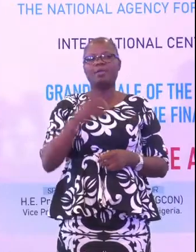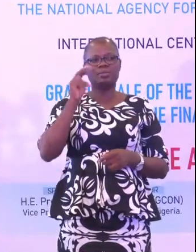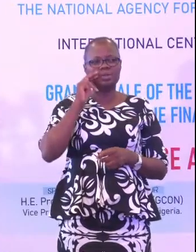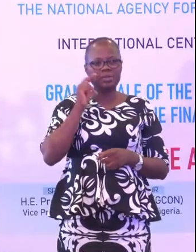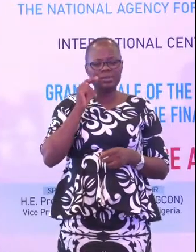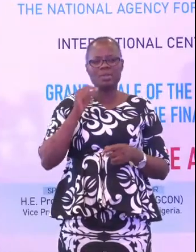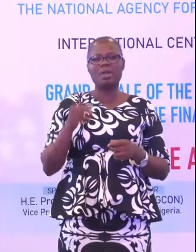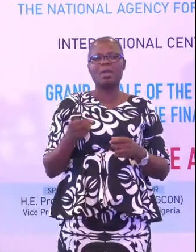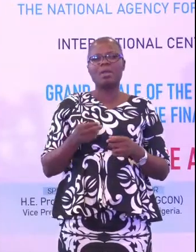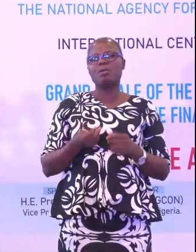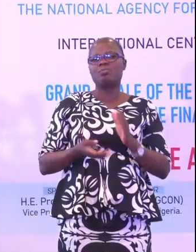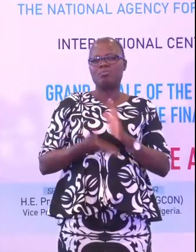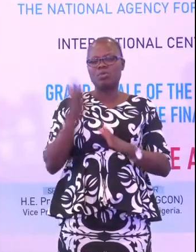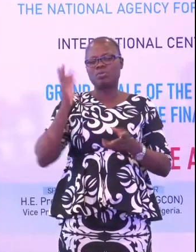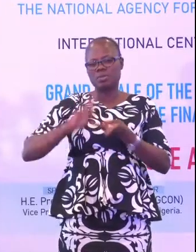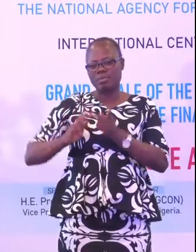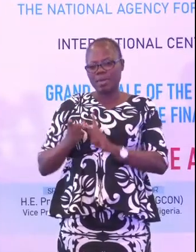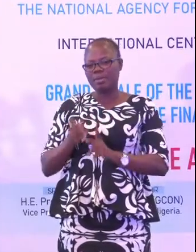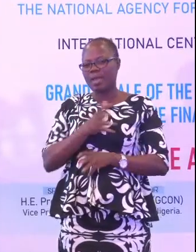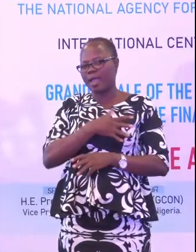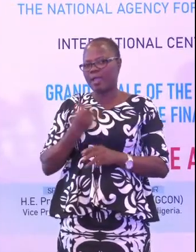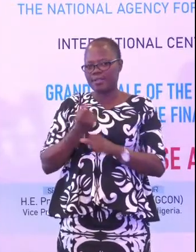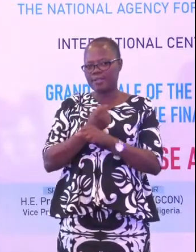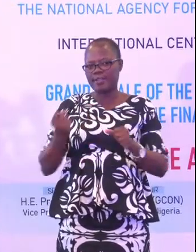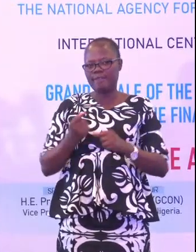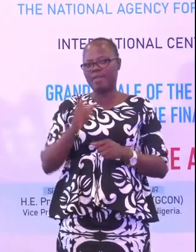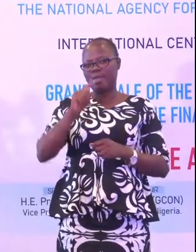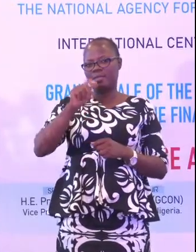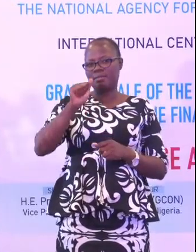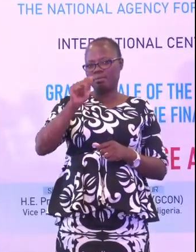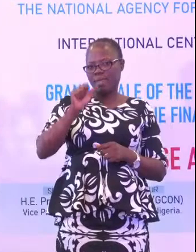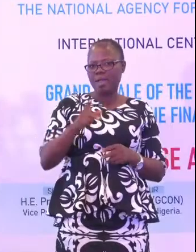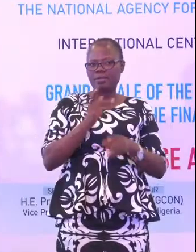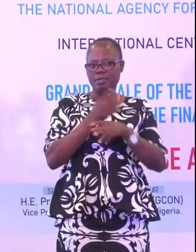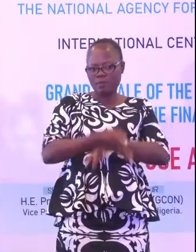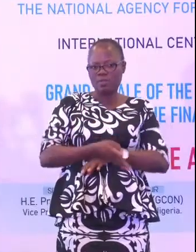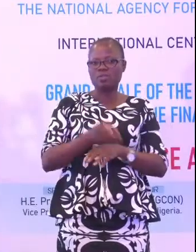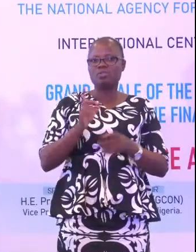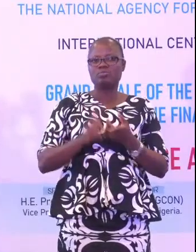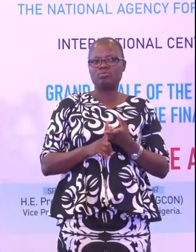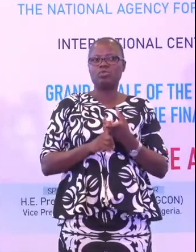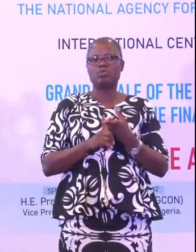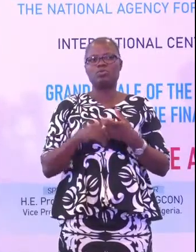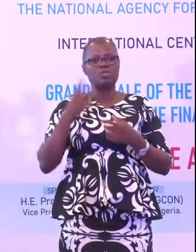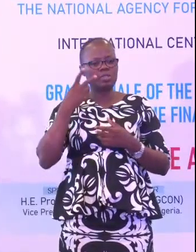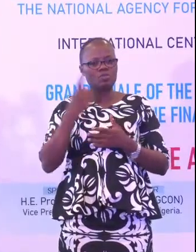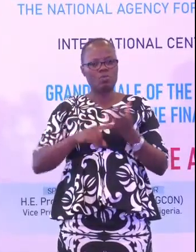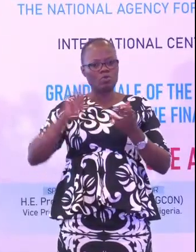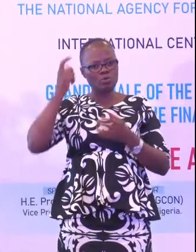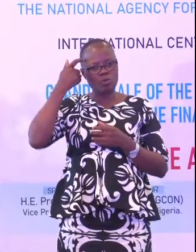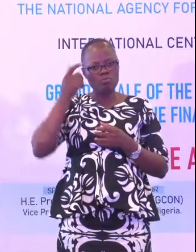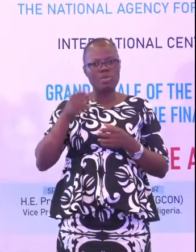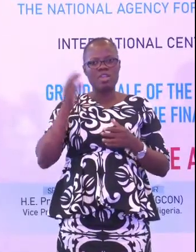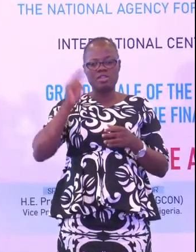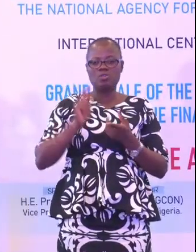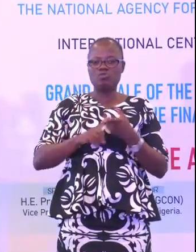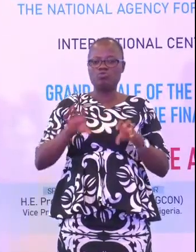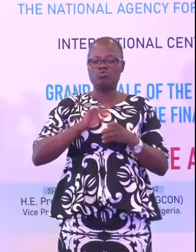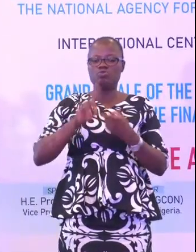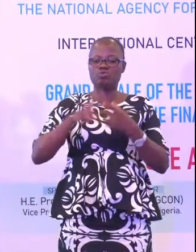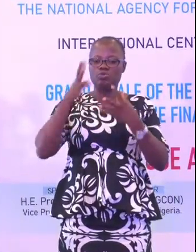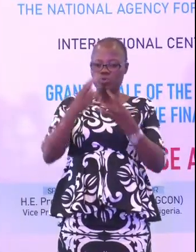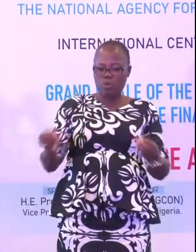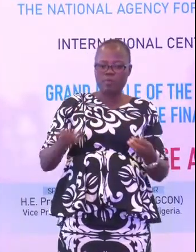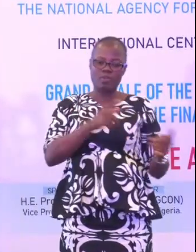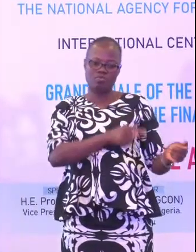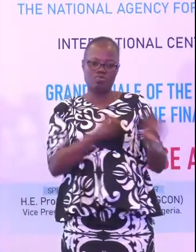enforcement partners, and state task forces to build capacity for government institutions to combat trafficking in persons